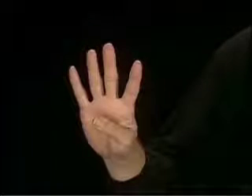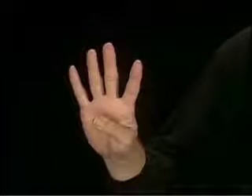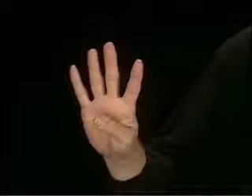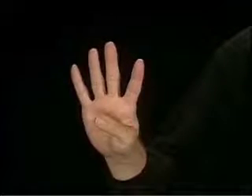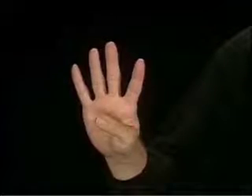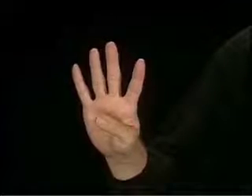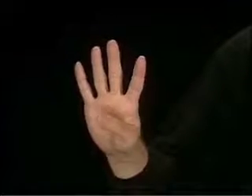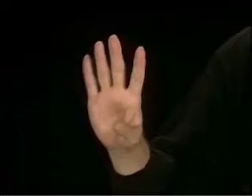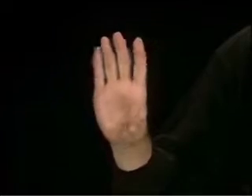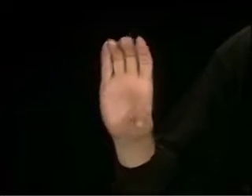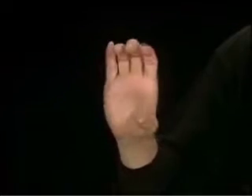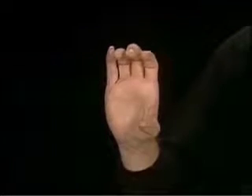400?